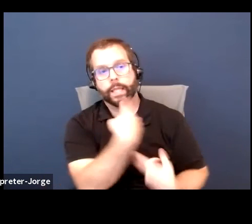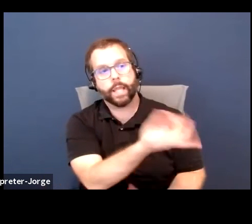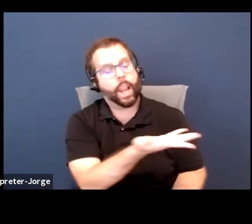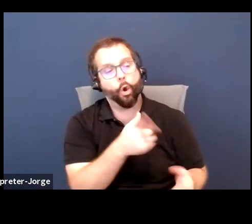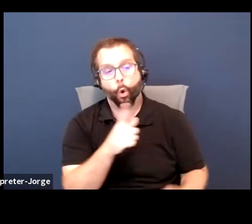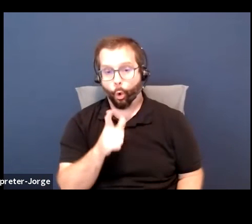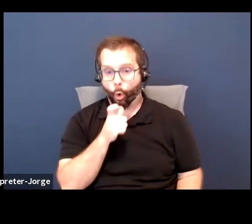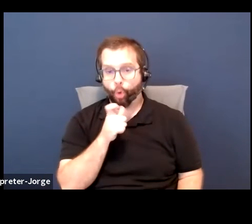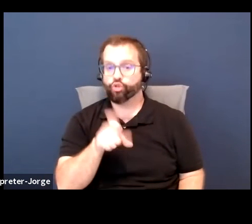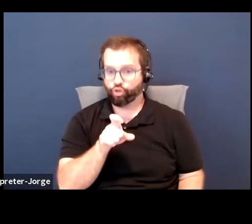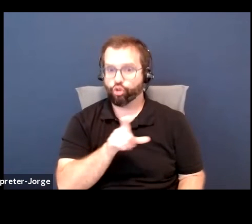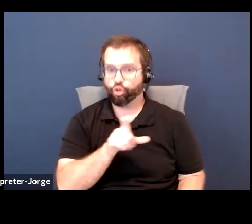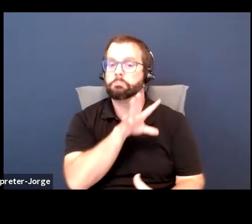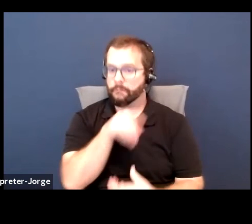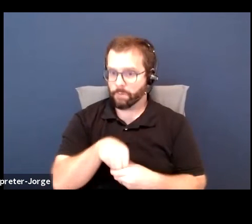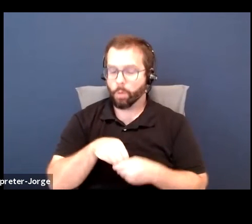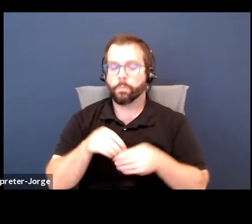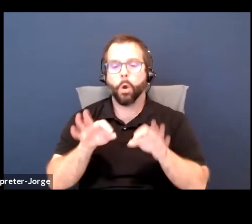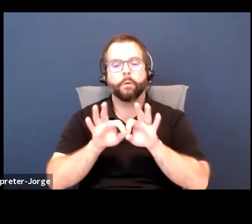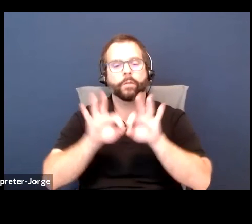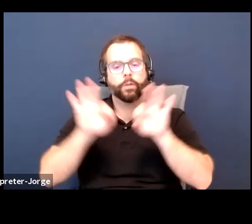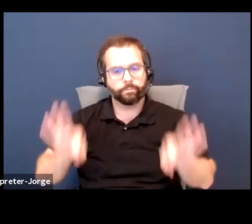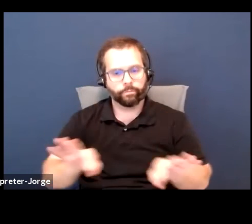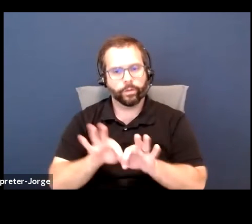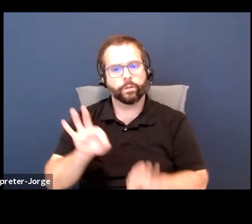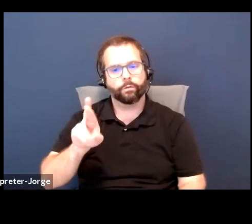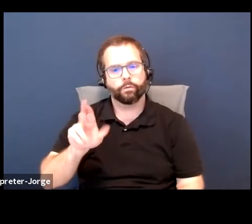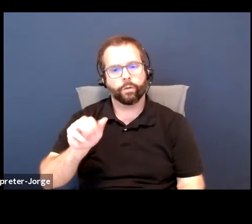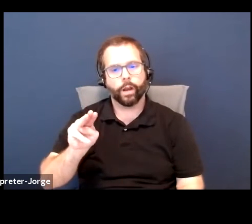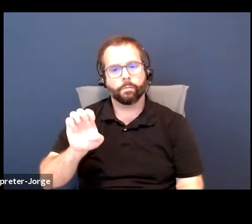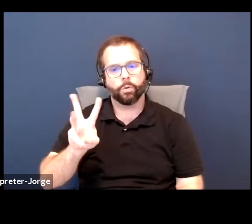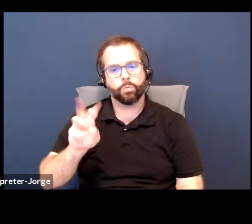And that has worked really, really well.